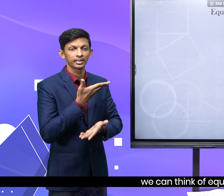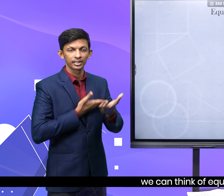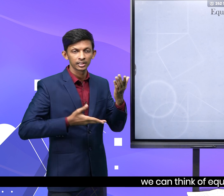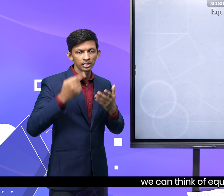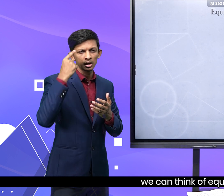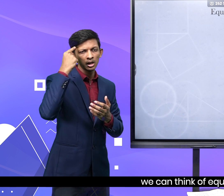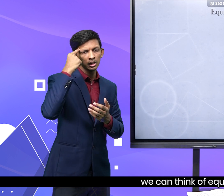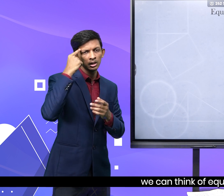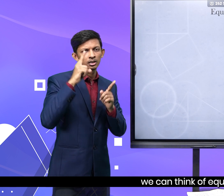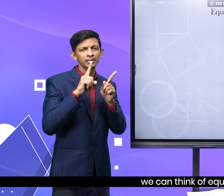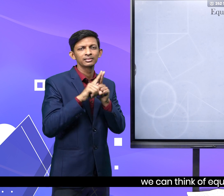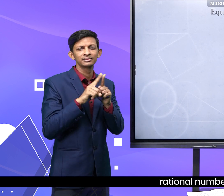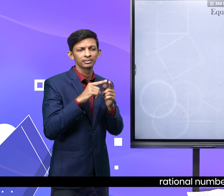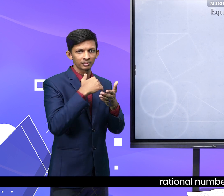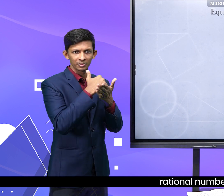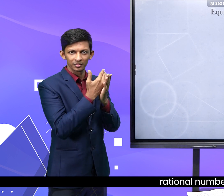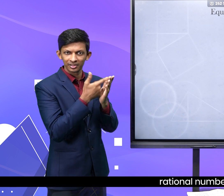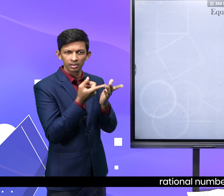we can think of equivalent rational numbers